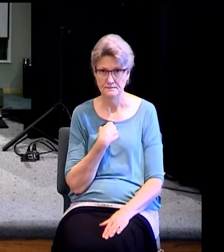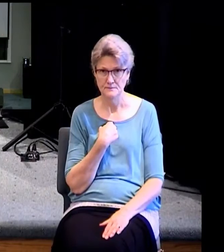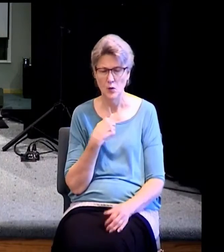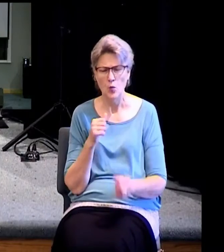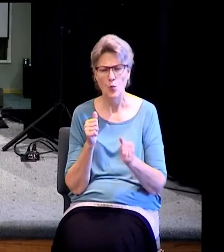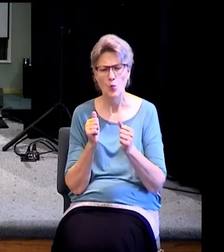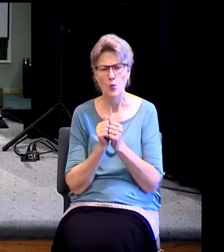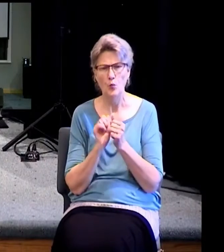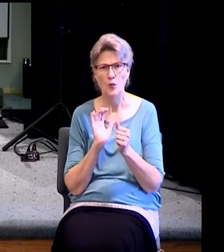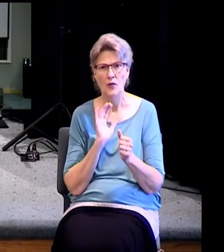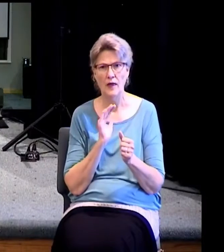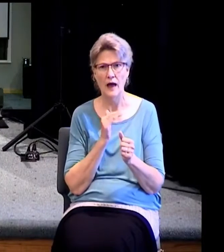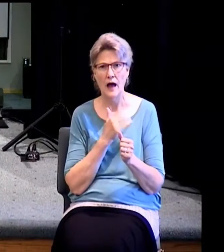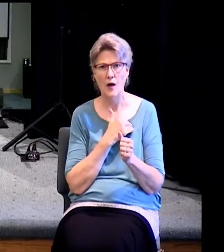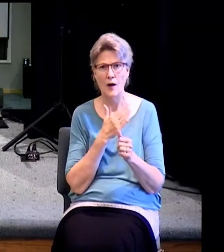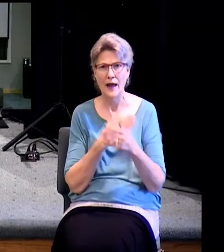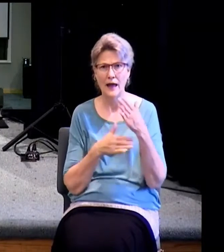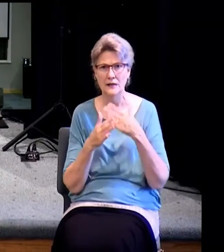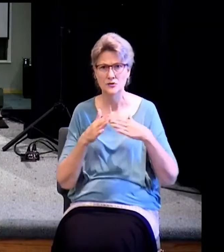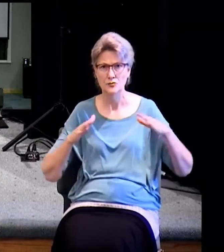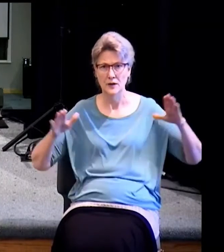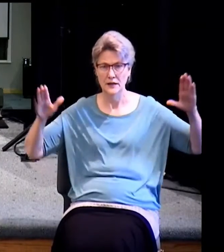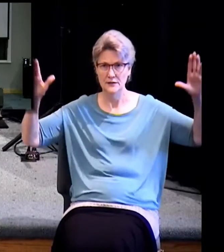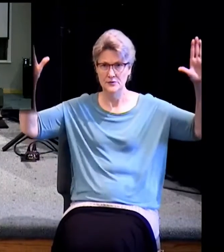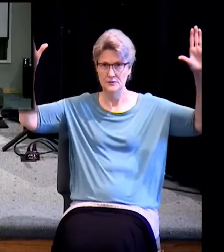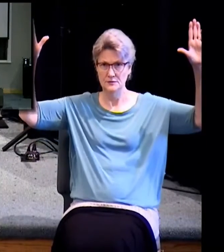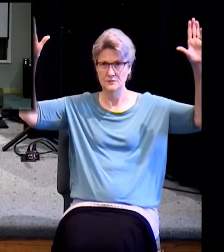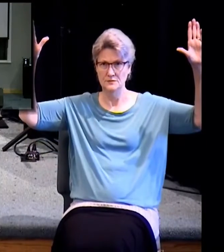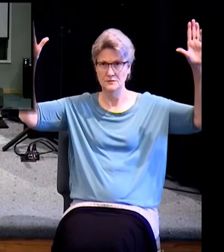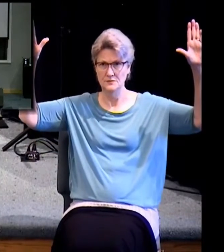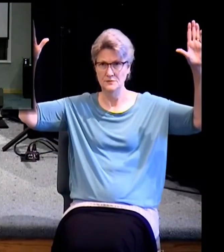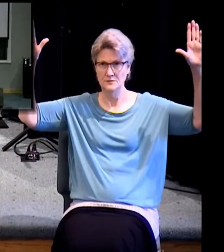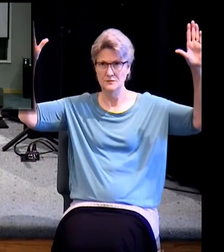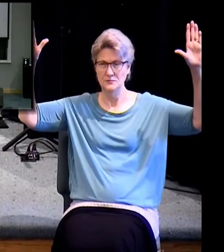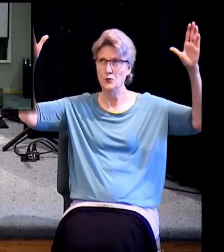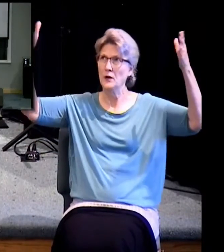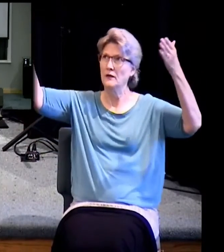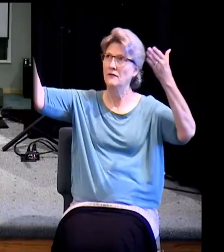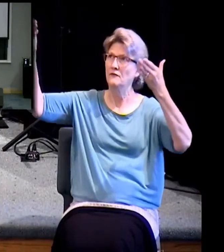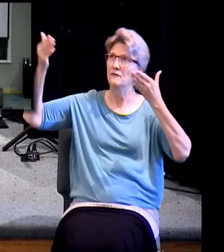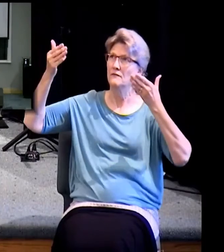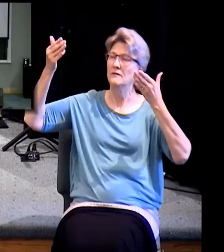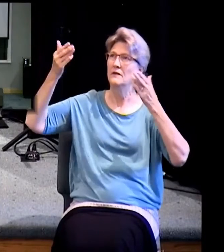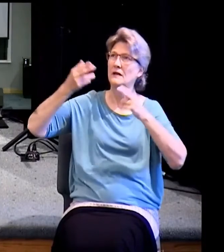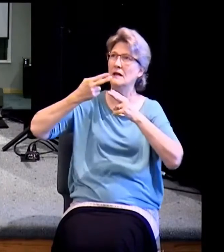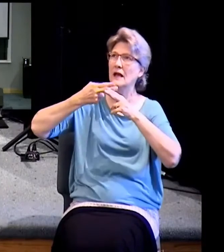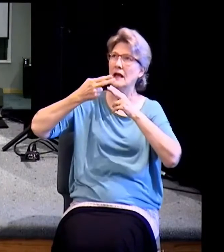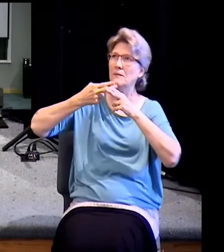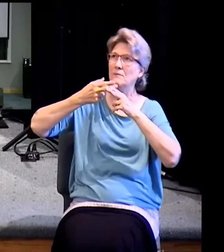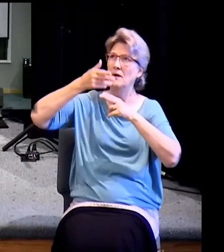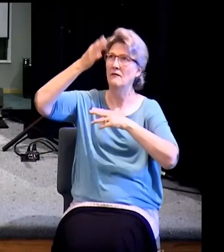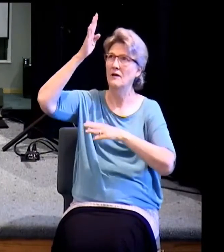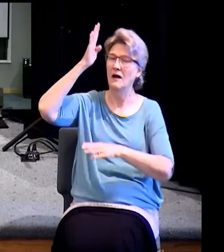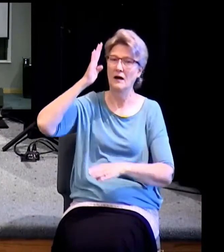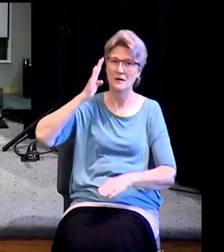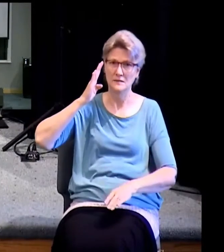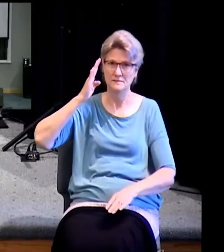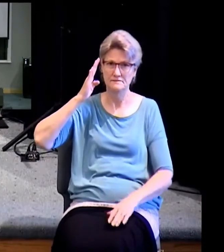With our raised hands, we invoke the name of